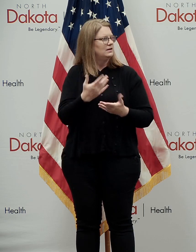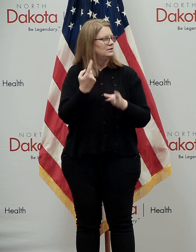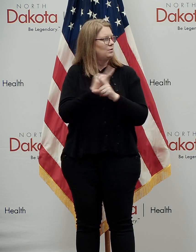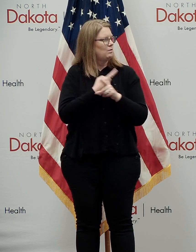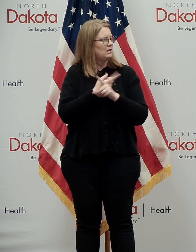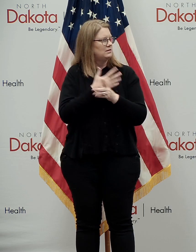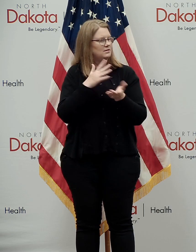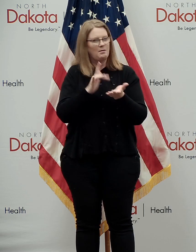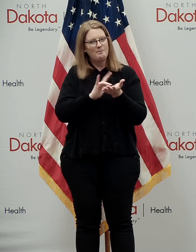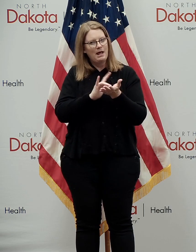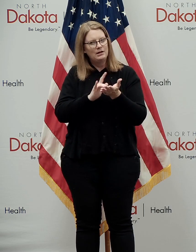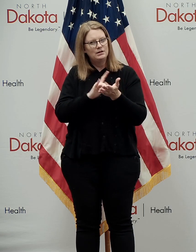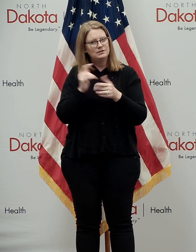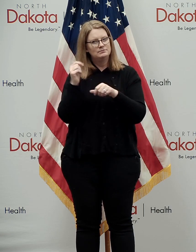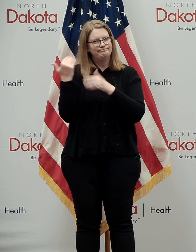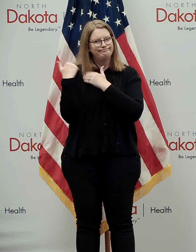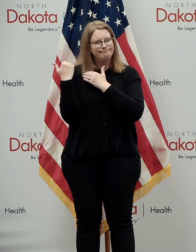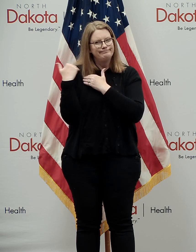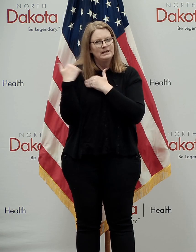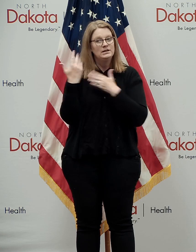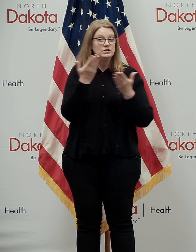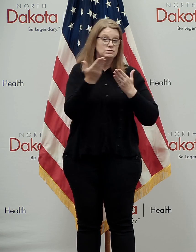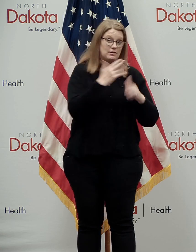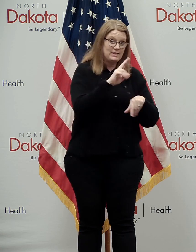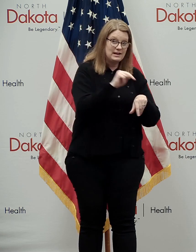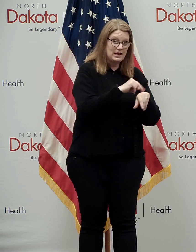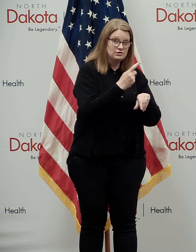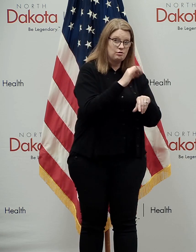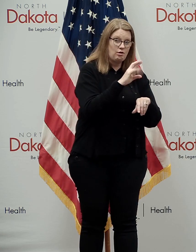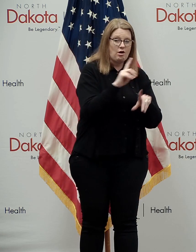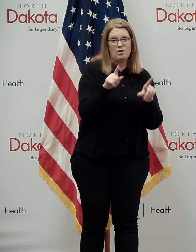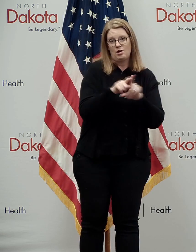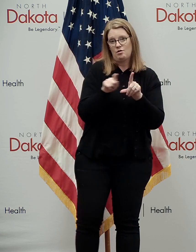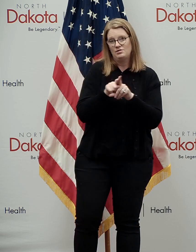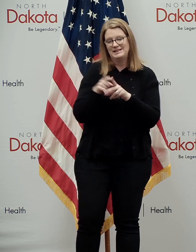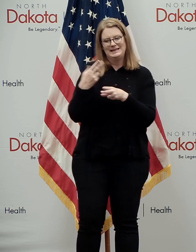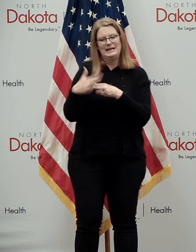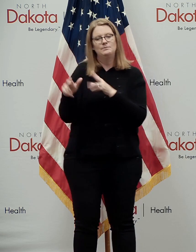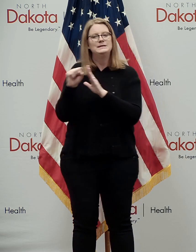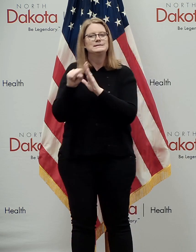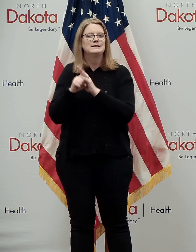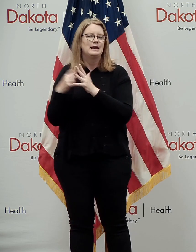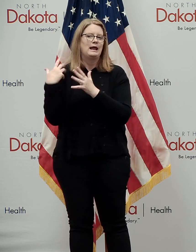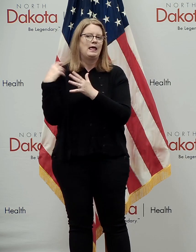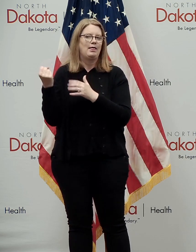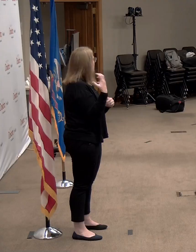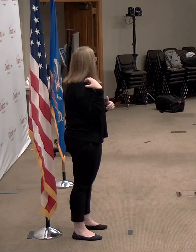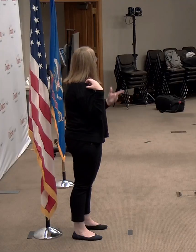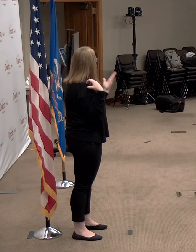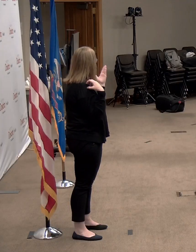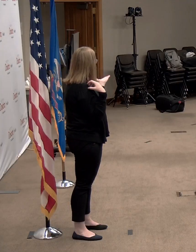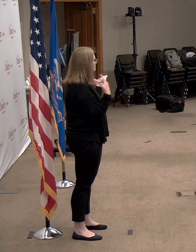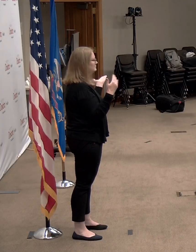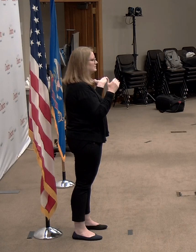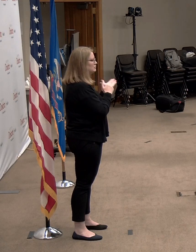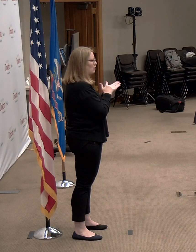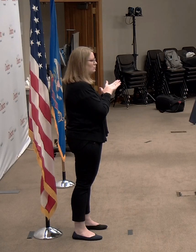duties to both serve in the National Guard and now to serve currently as Interim State Health Officer. So please welcome Dr.